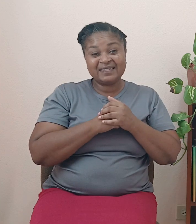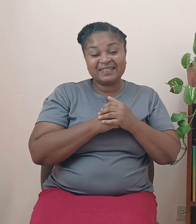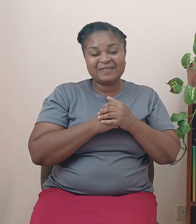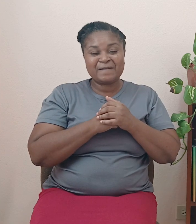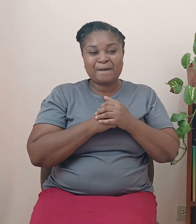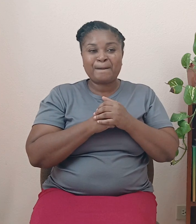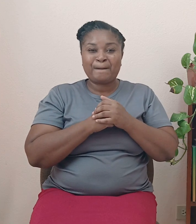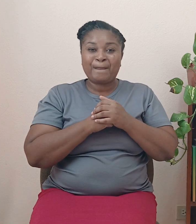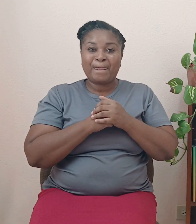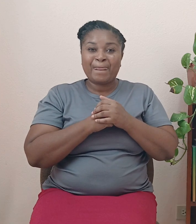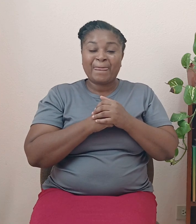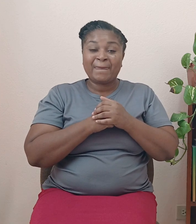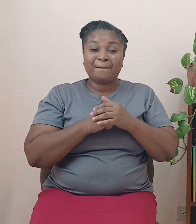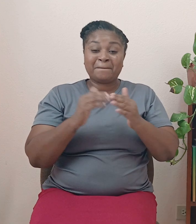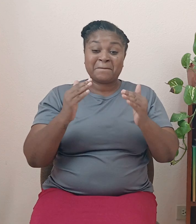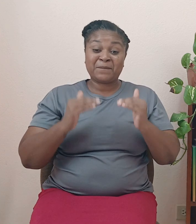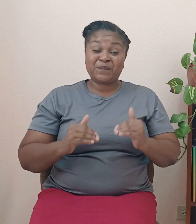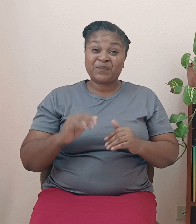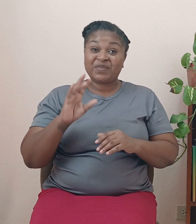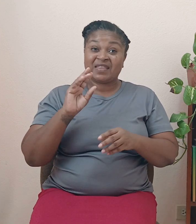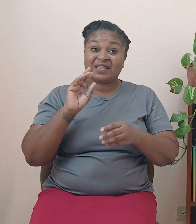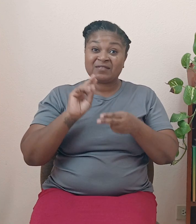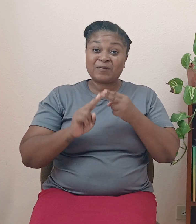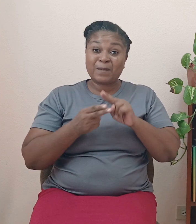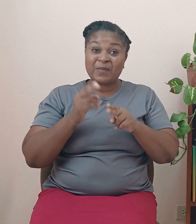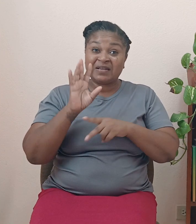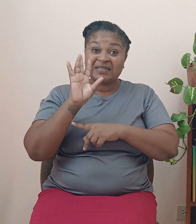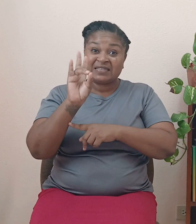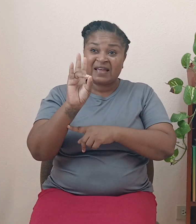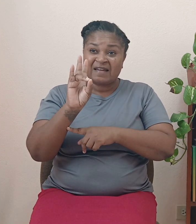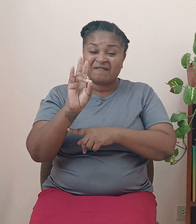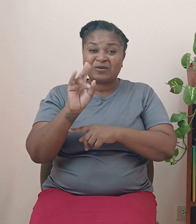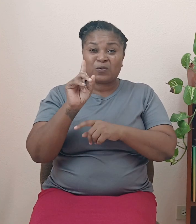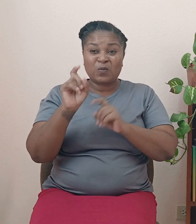Question 7. Why did Ruth go into Boaz's field?